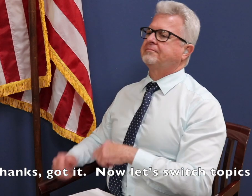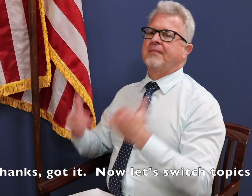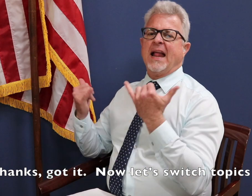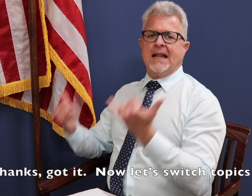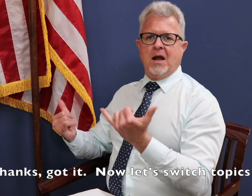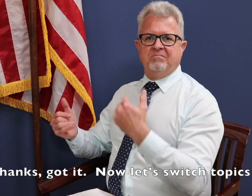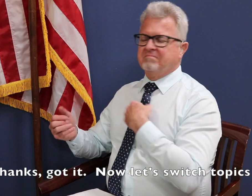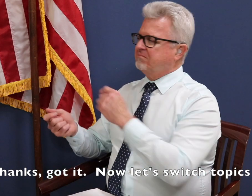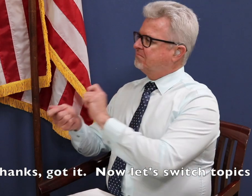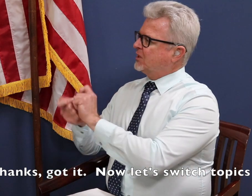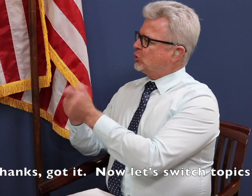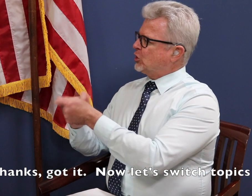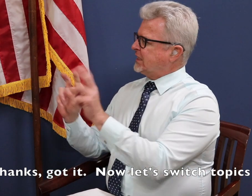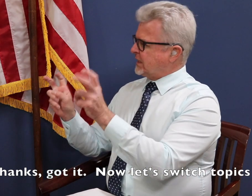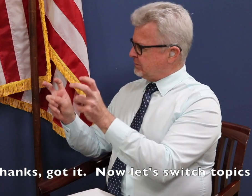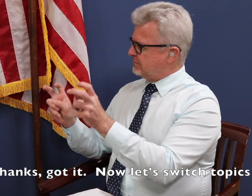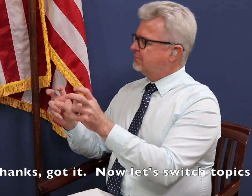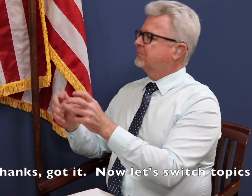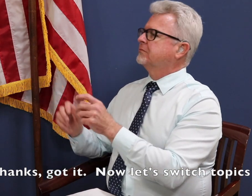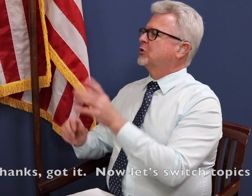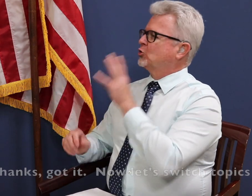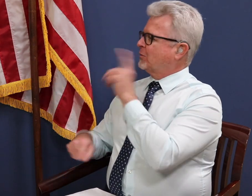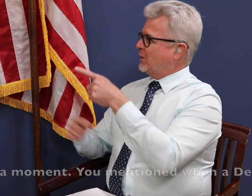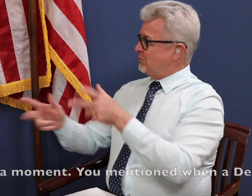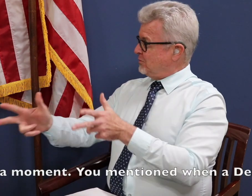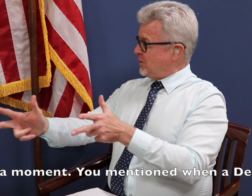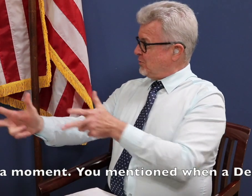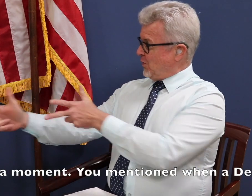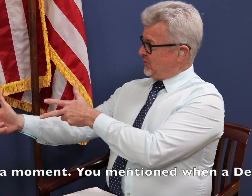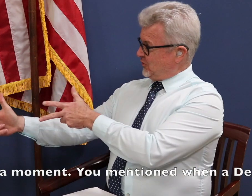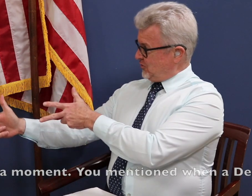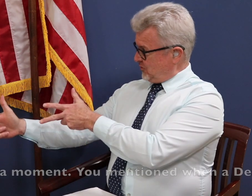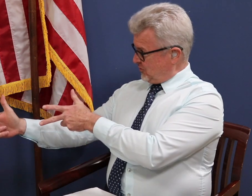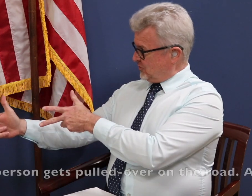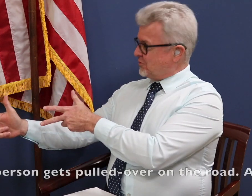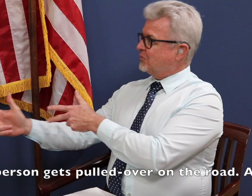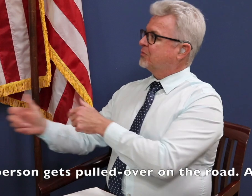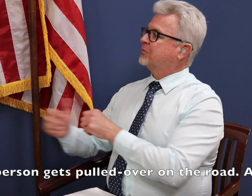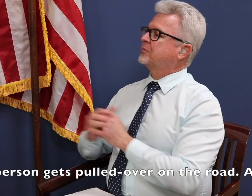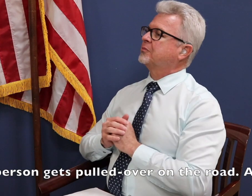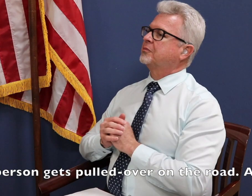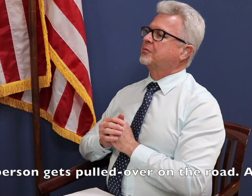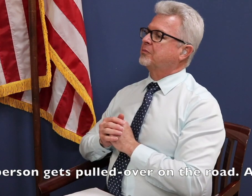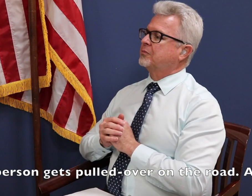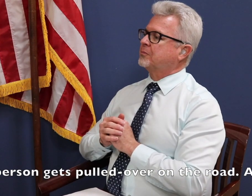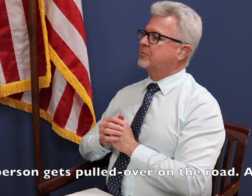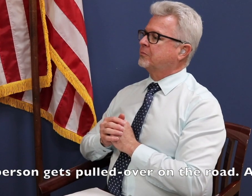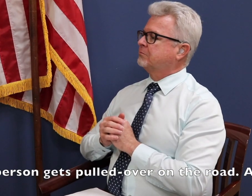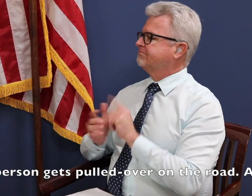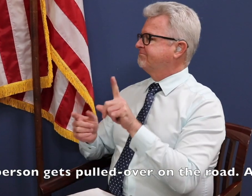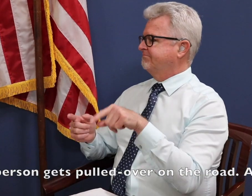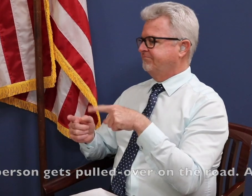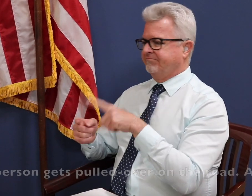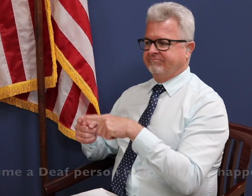Okay, thanks, got it. Now let's switch topics for a moment. You mentioned when a deaf person gets pulled over on the